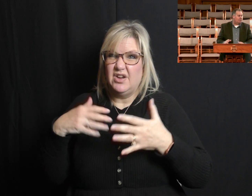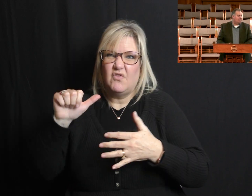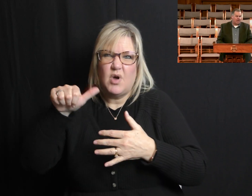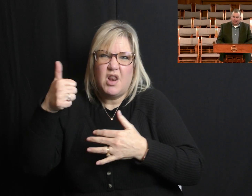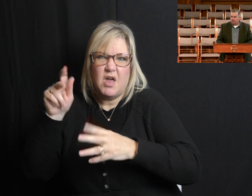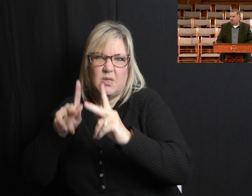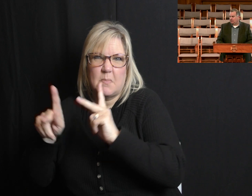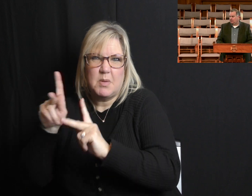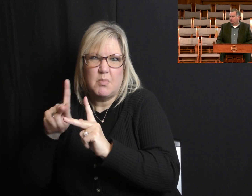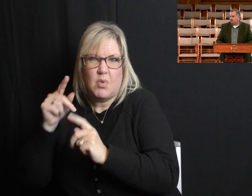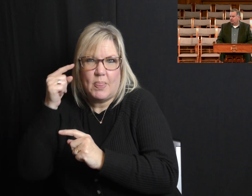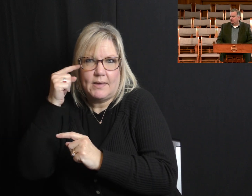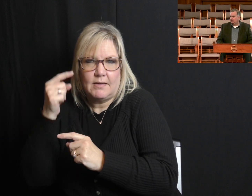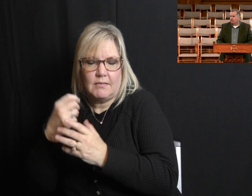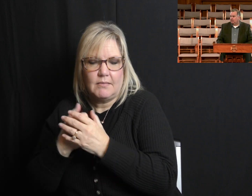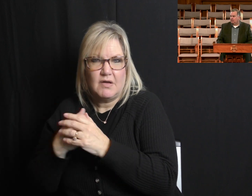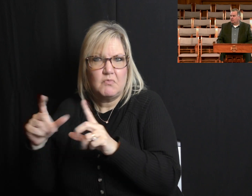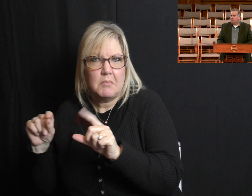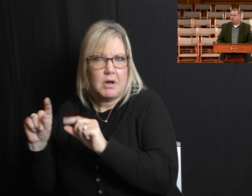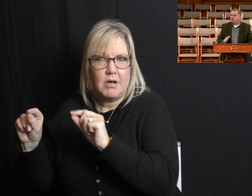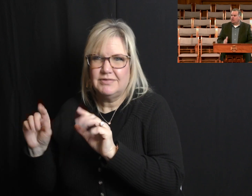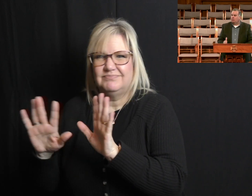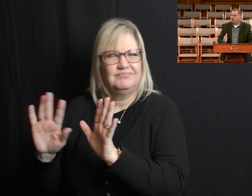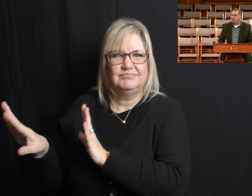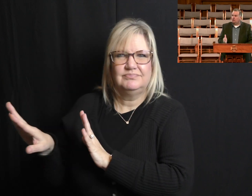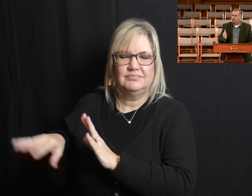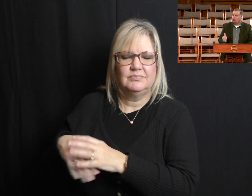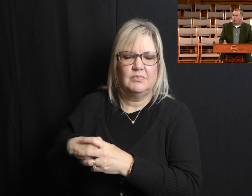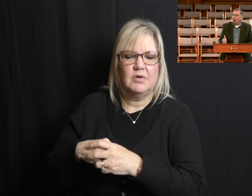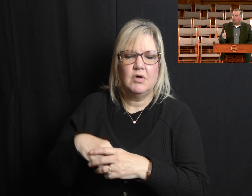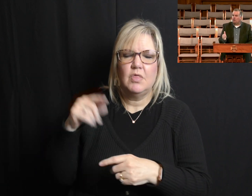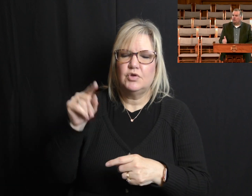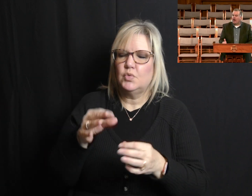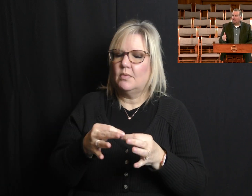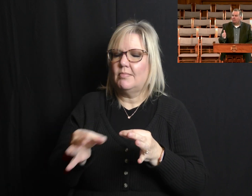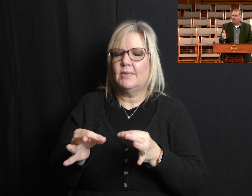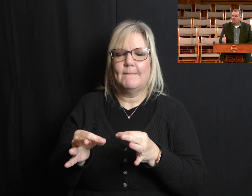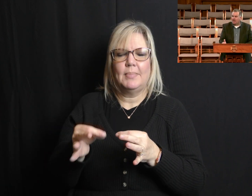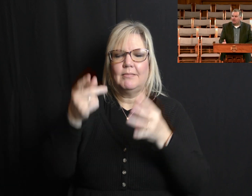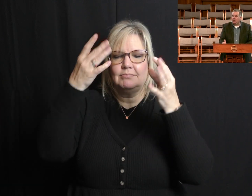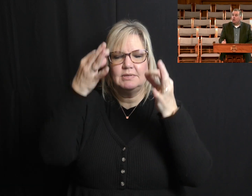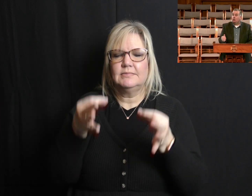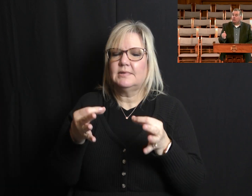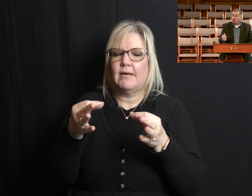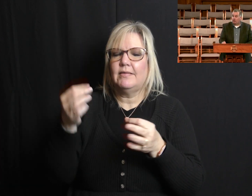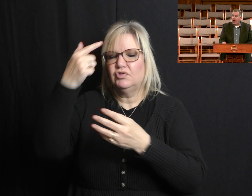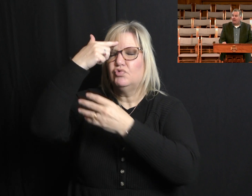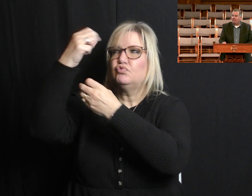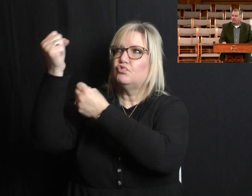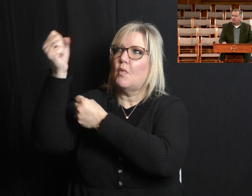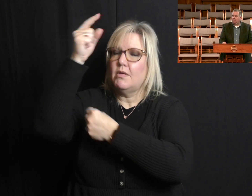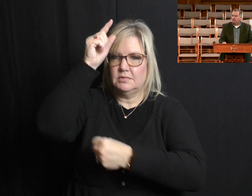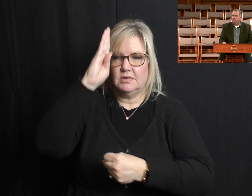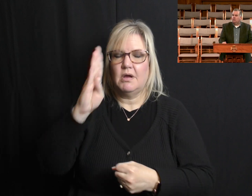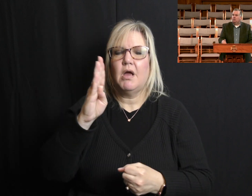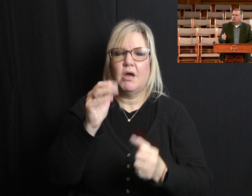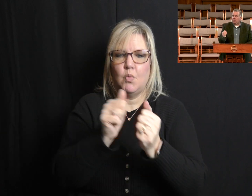going to happen next. That you would simply choose to walk with God by faith, with your life,